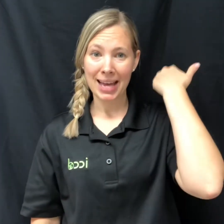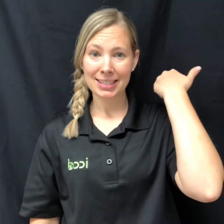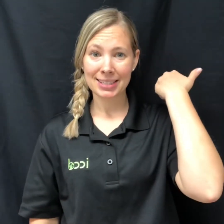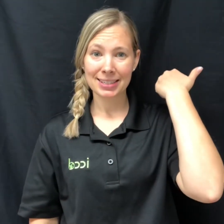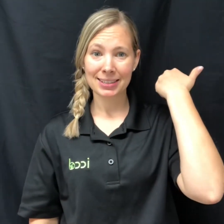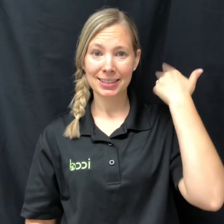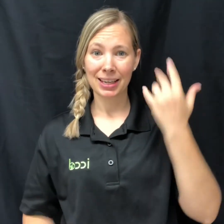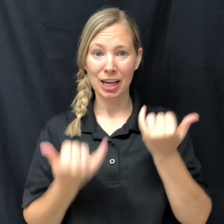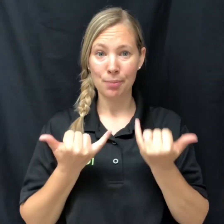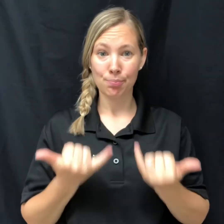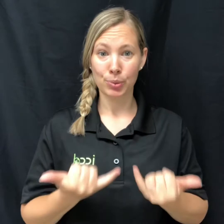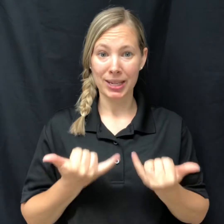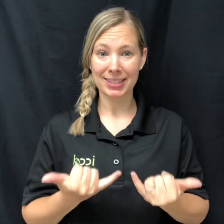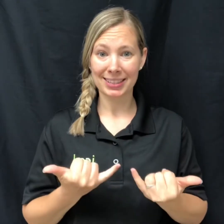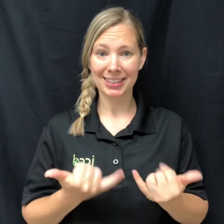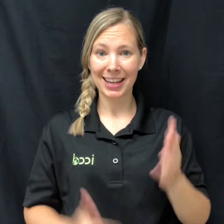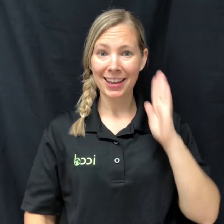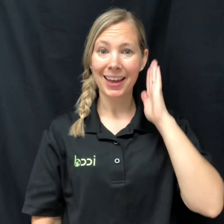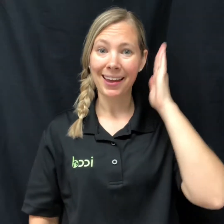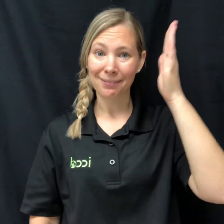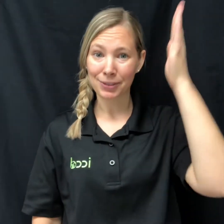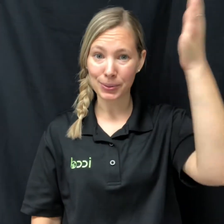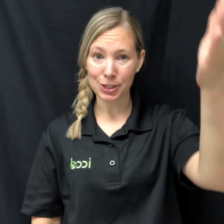Past, present, and future.